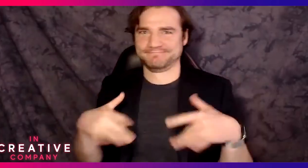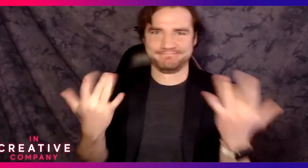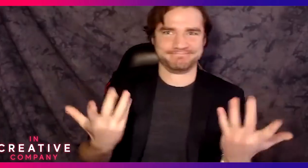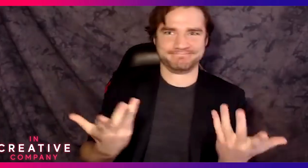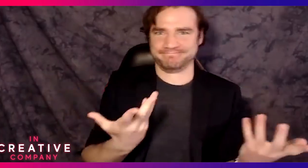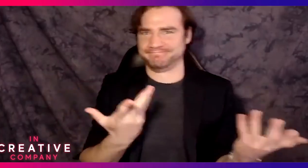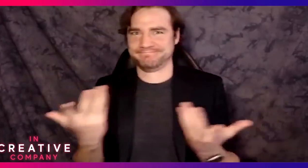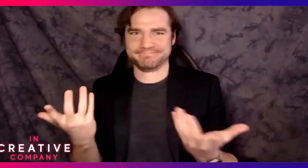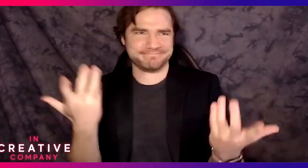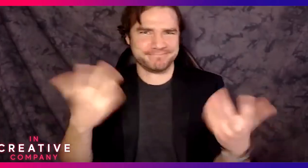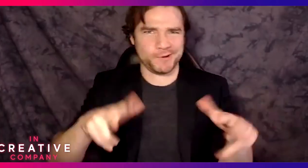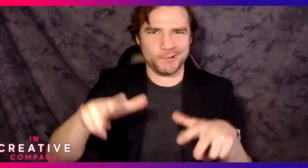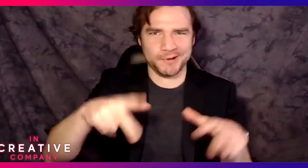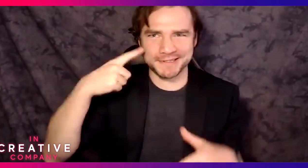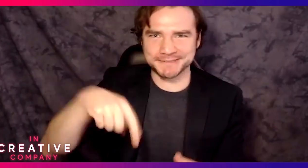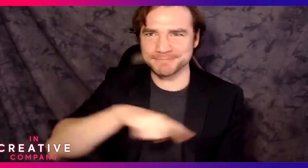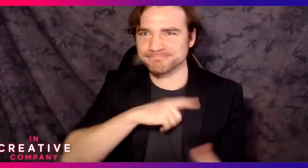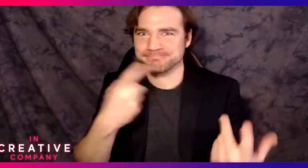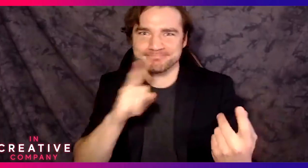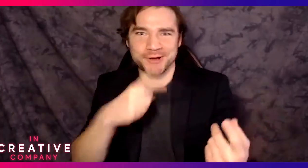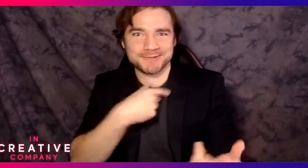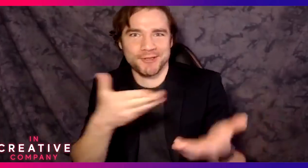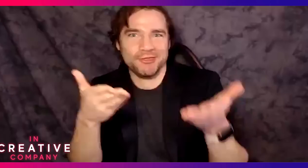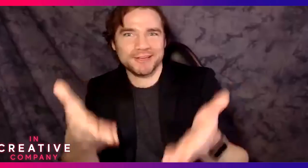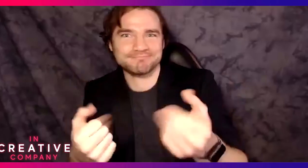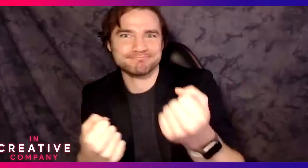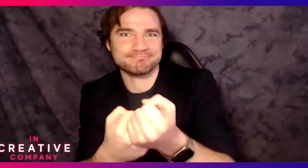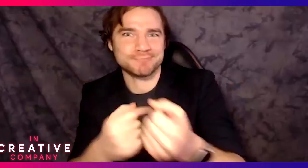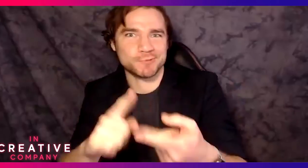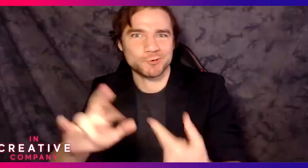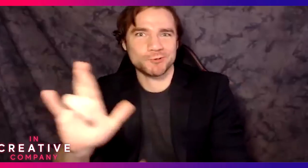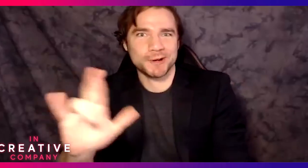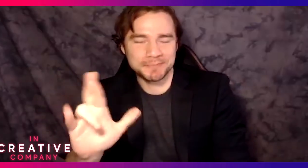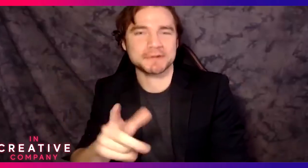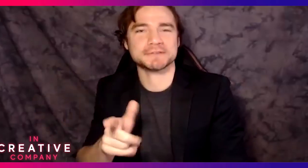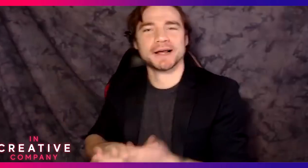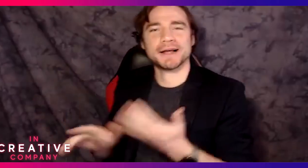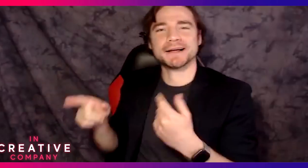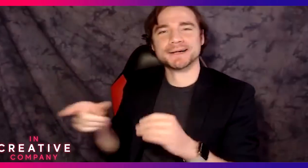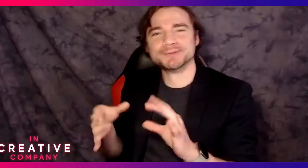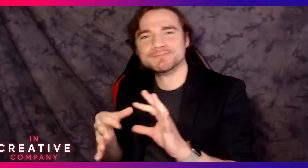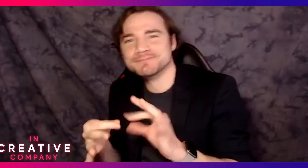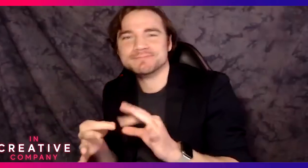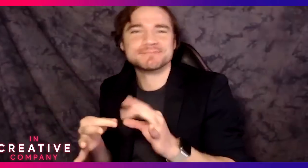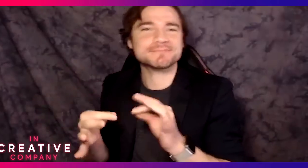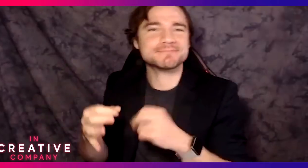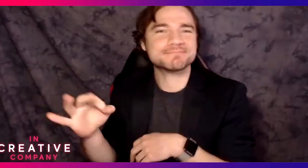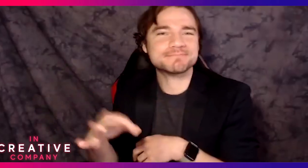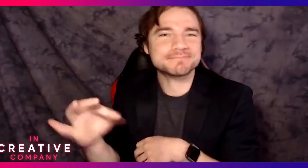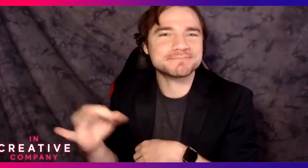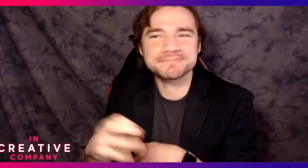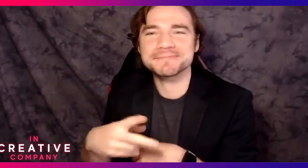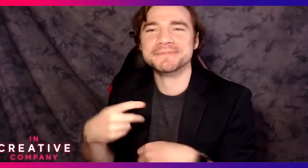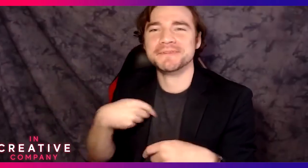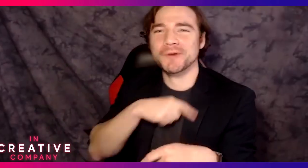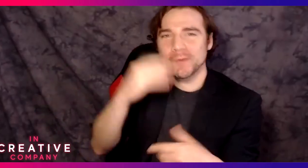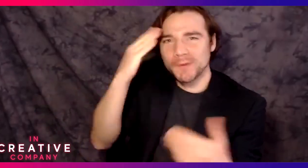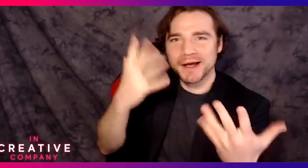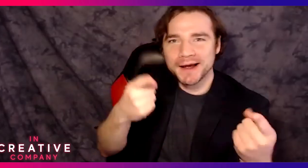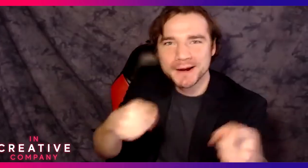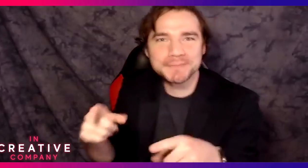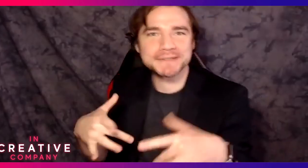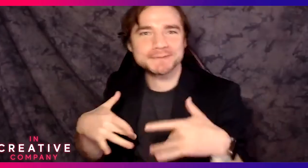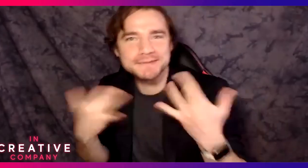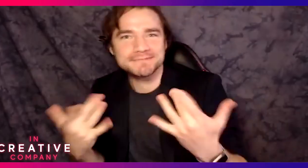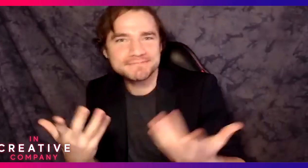sitting in the audience. And, you know, at the beginning we're looking around, we didn't know what's happening. It's kind of awkward for us as deaf people, even though we were still there to support Ruby. But it was nice of her to sit